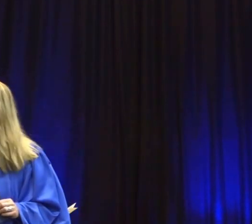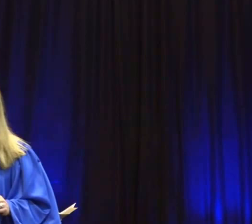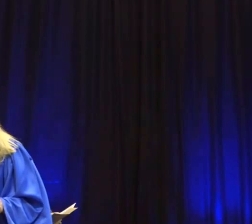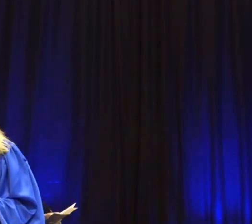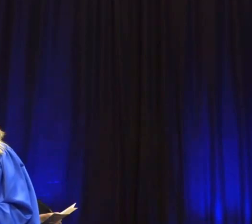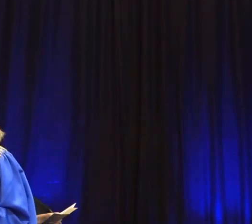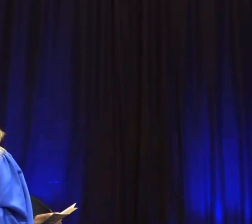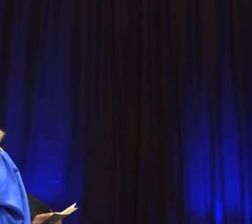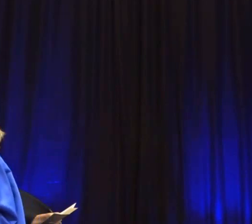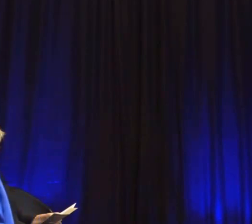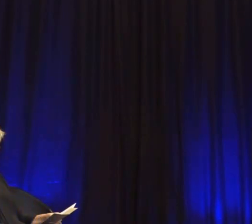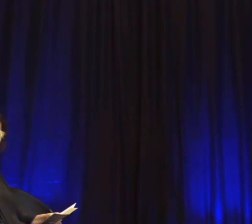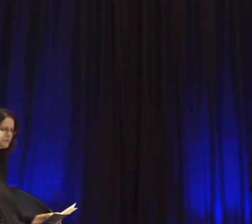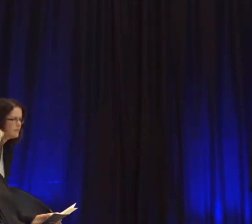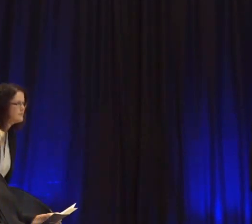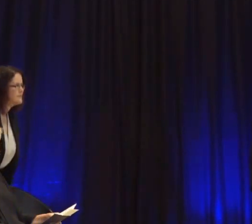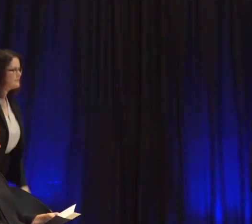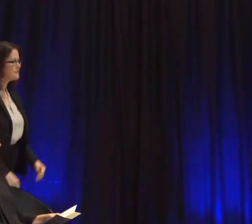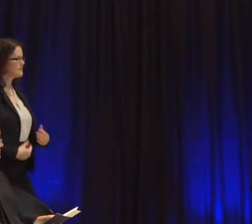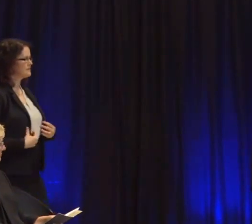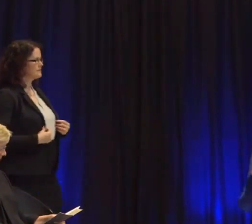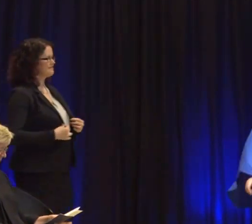Nikita Wallace.